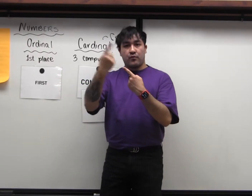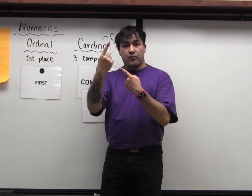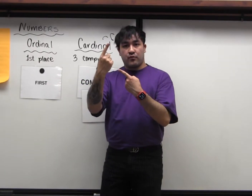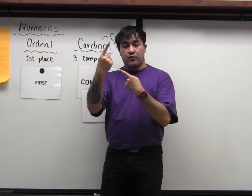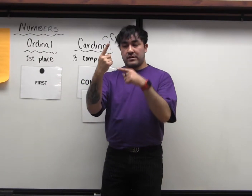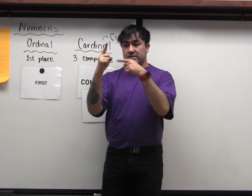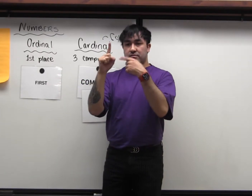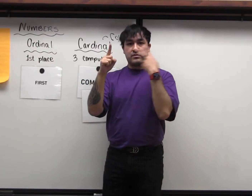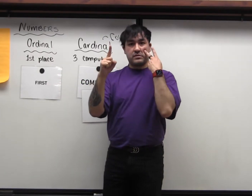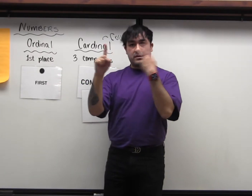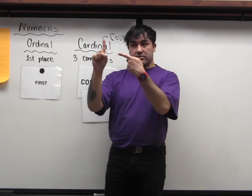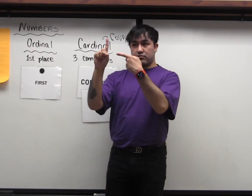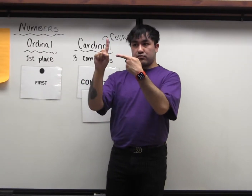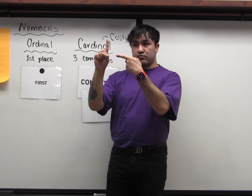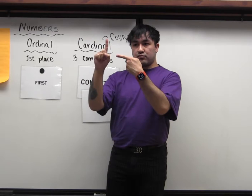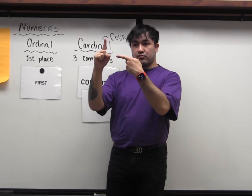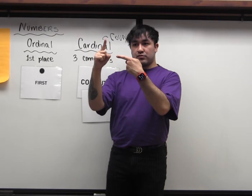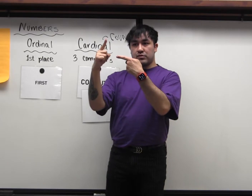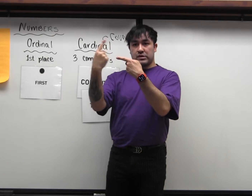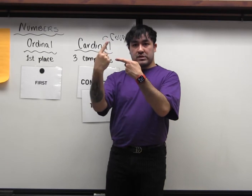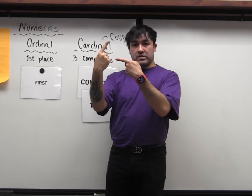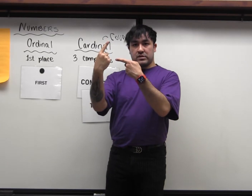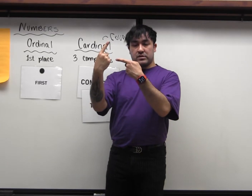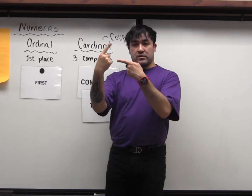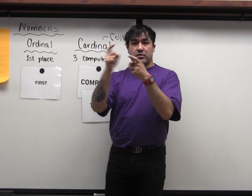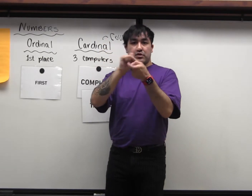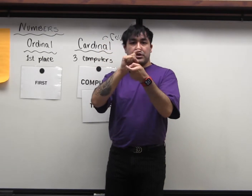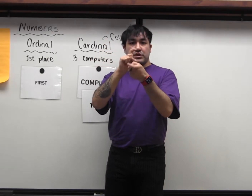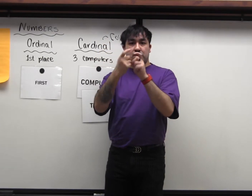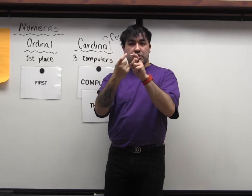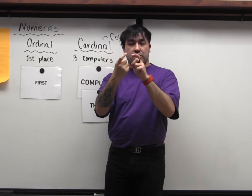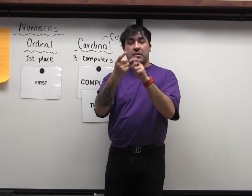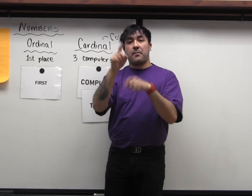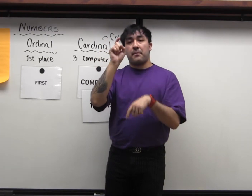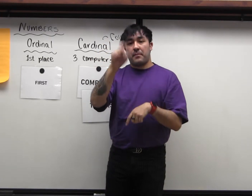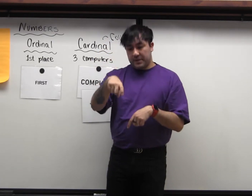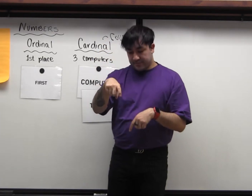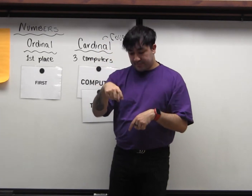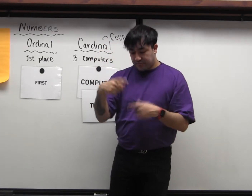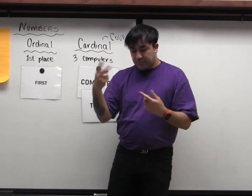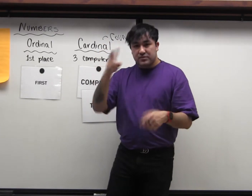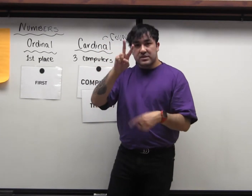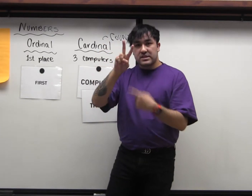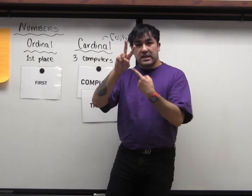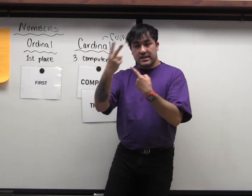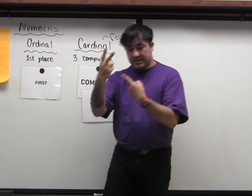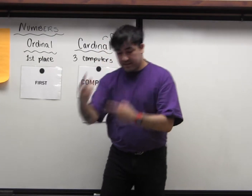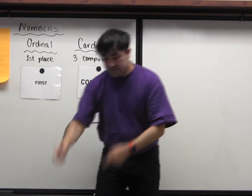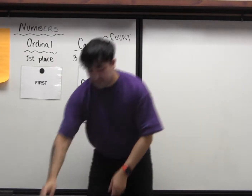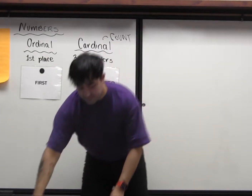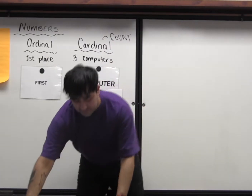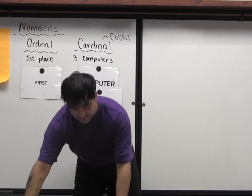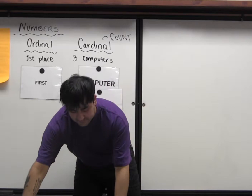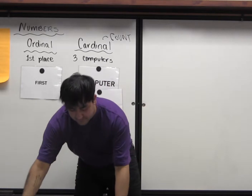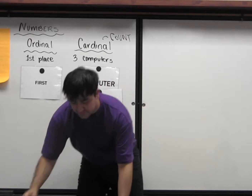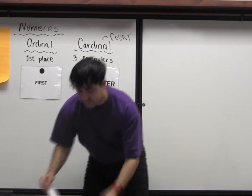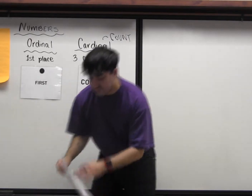numbers, we look at that and that the hand is twisting. And you have to twist it. For example, second, we